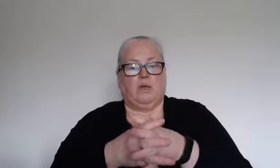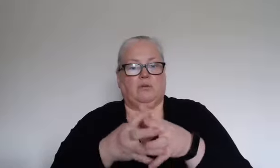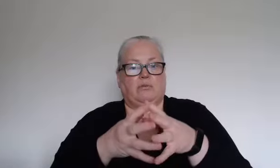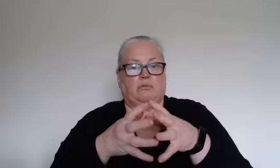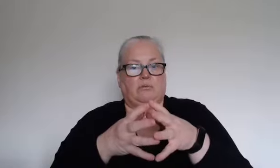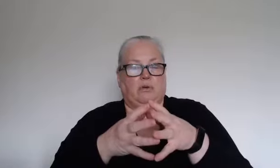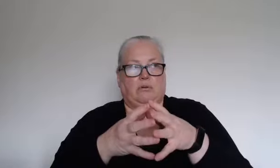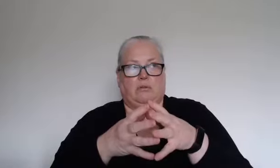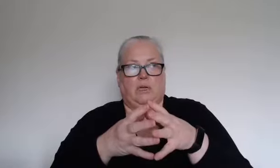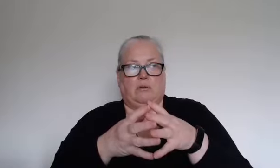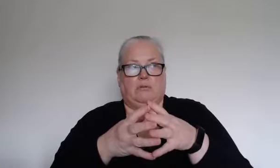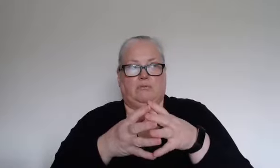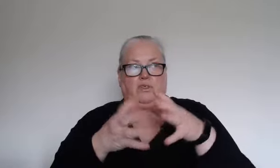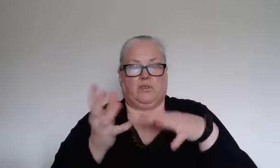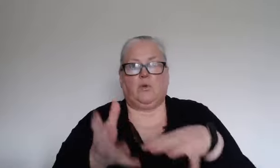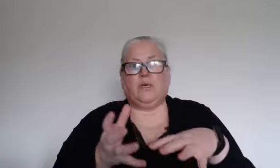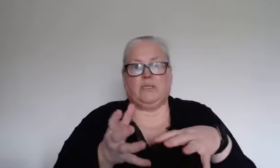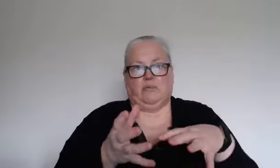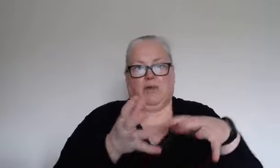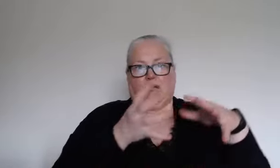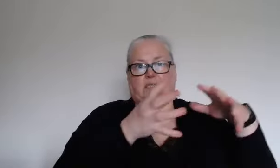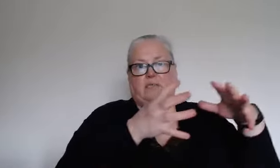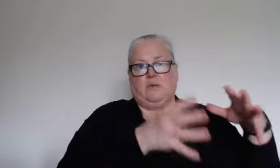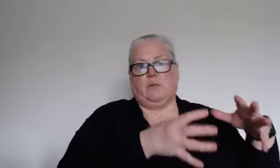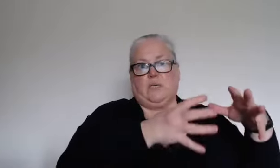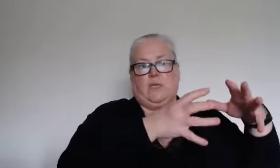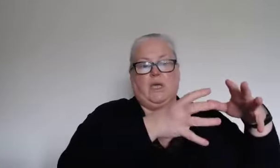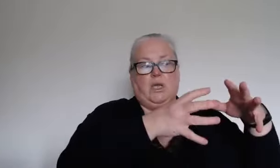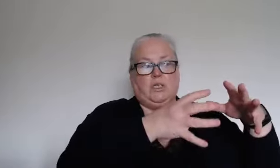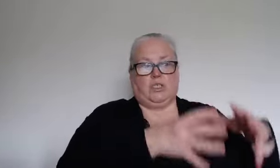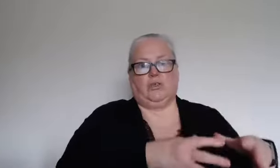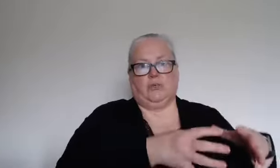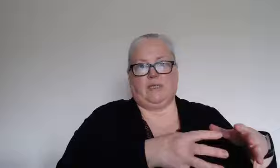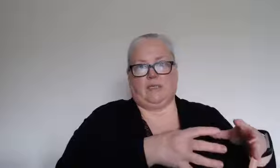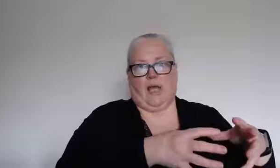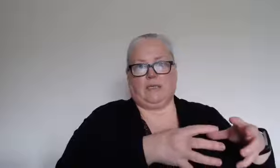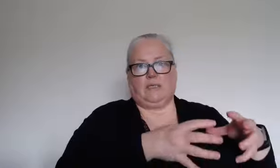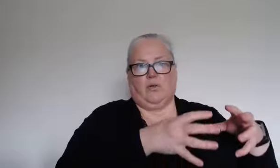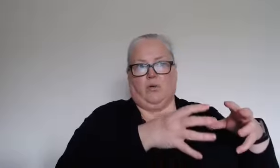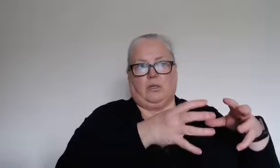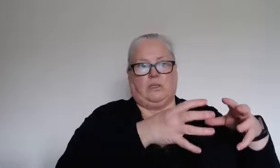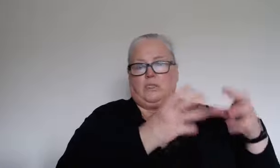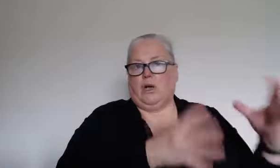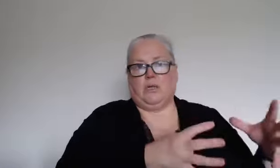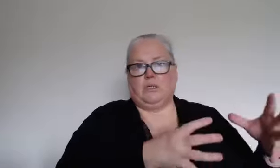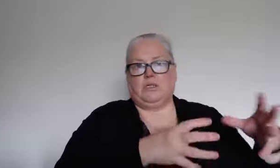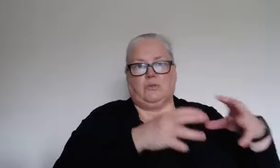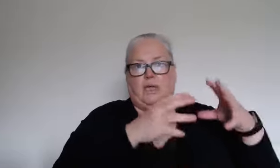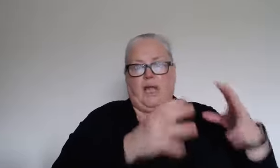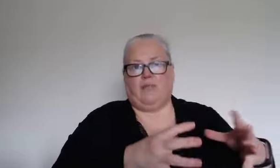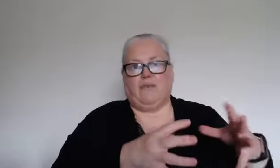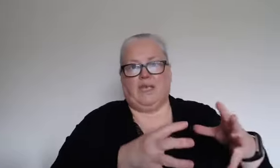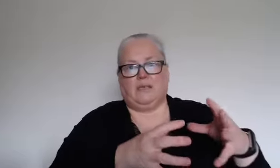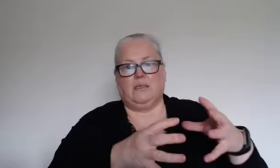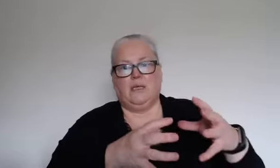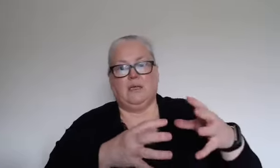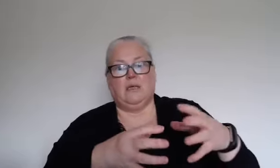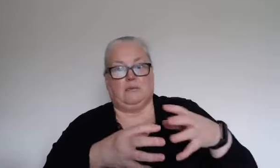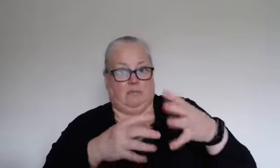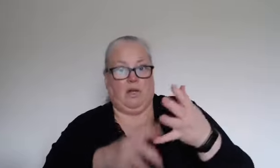you resorting, in fact, to using sugary snacks or chocolate or caffeine,